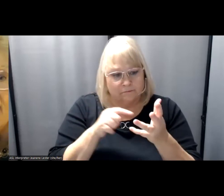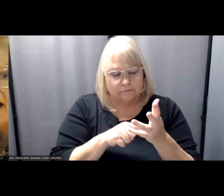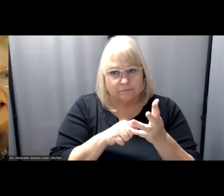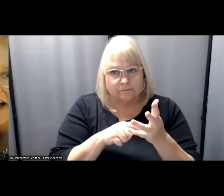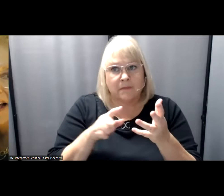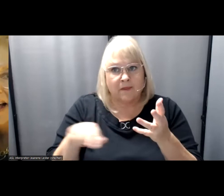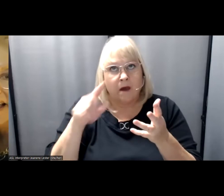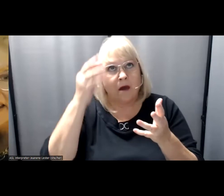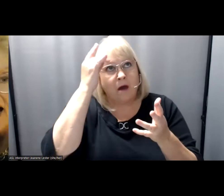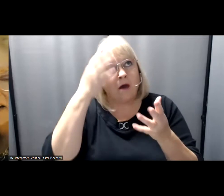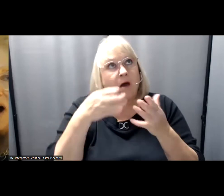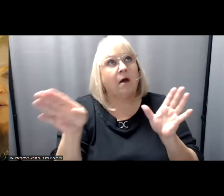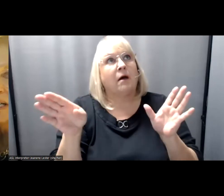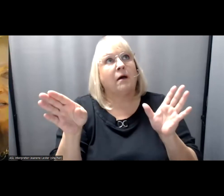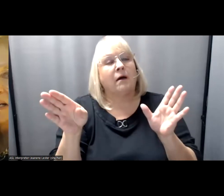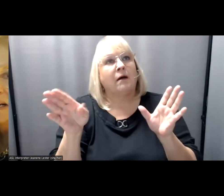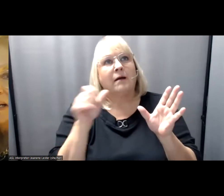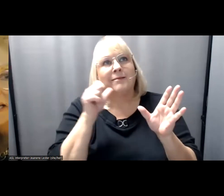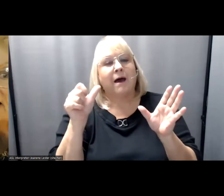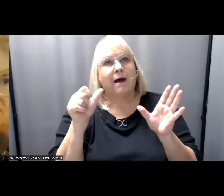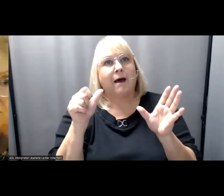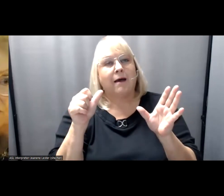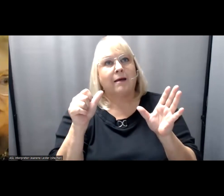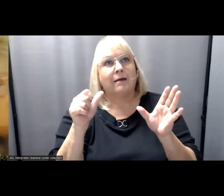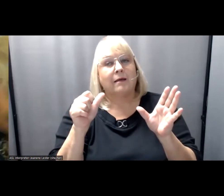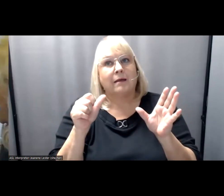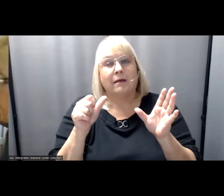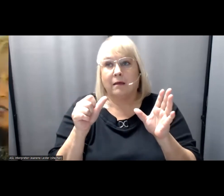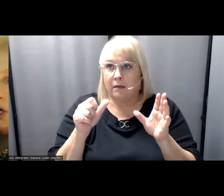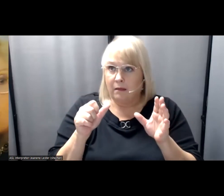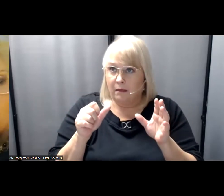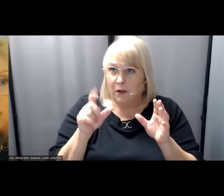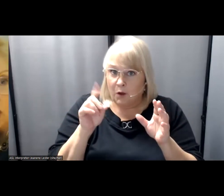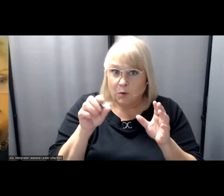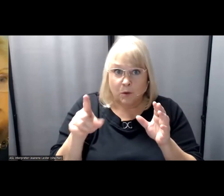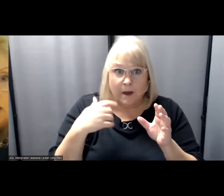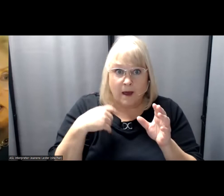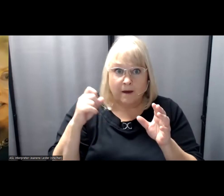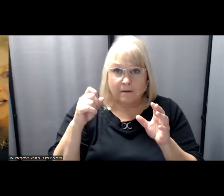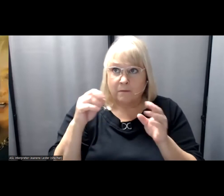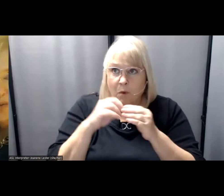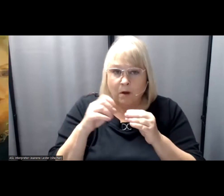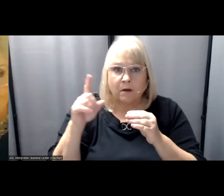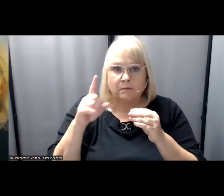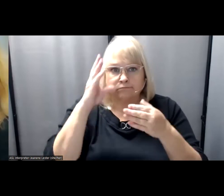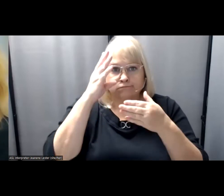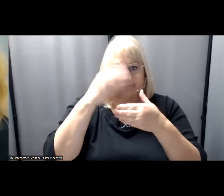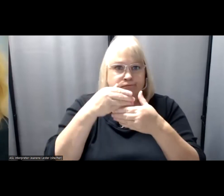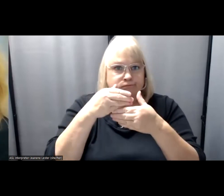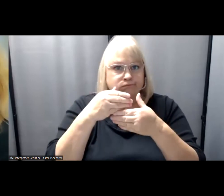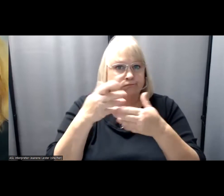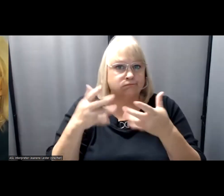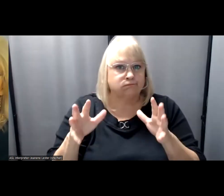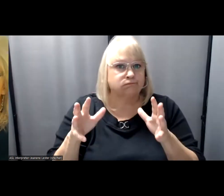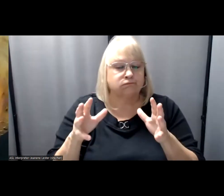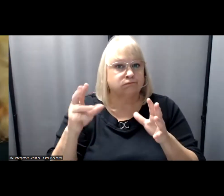And yet not always easy to do. Here's your homework. You didn't know there was going to be homework, did you?